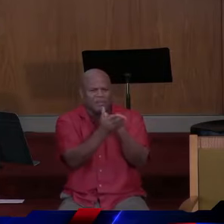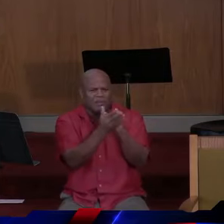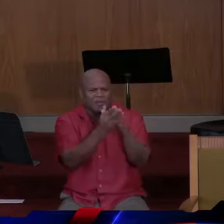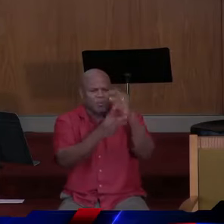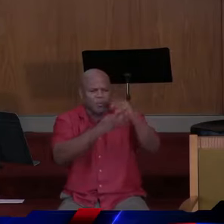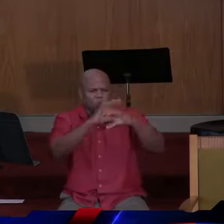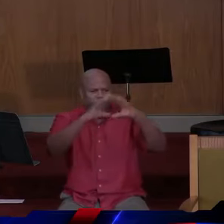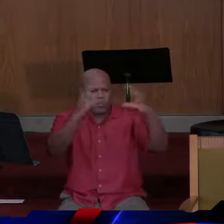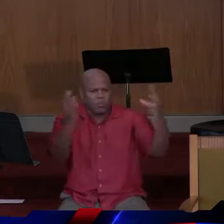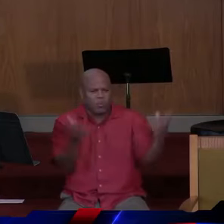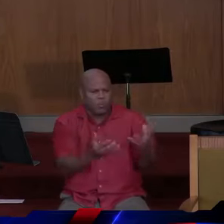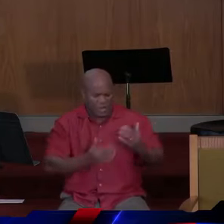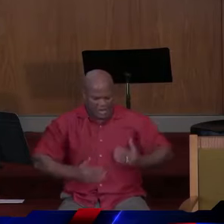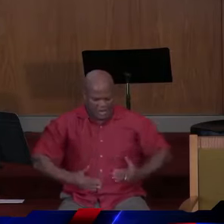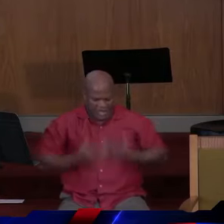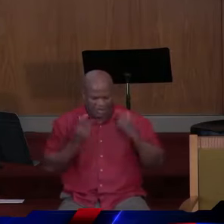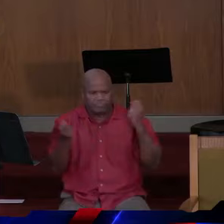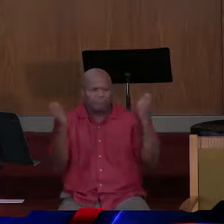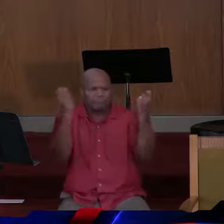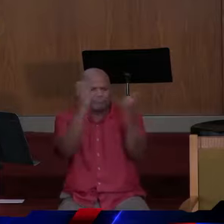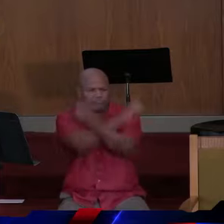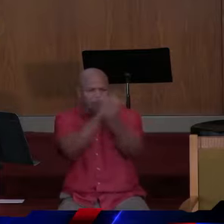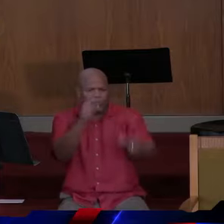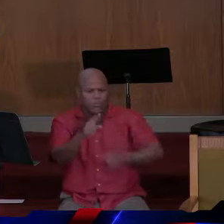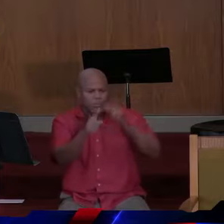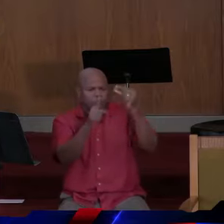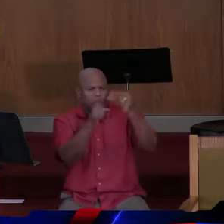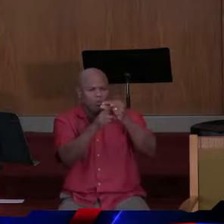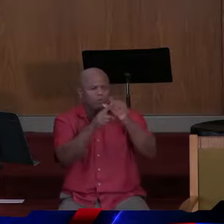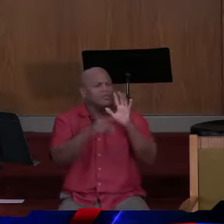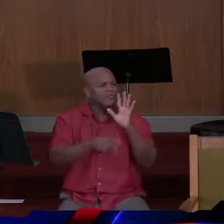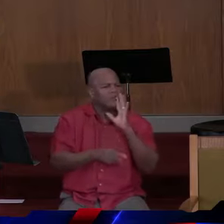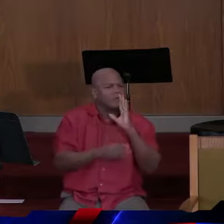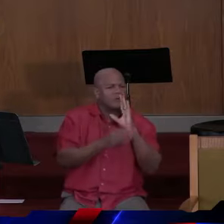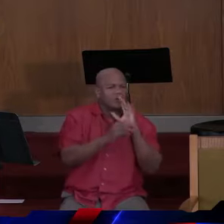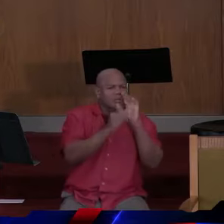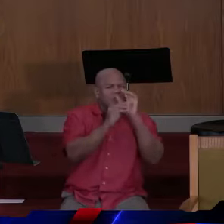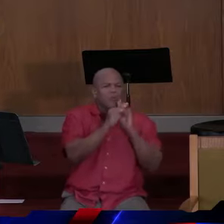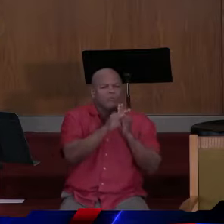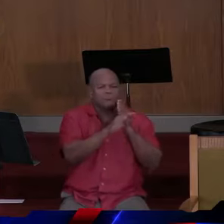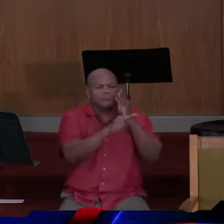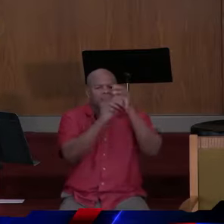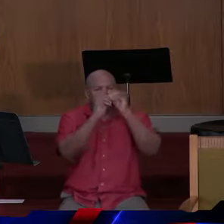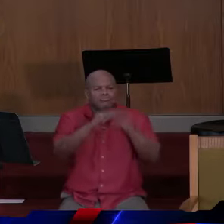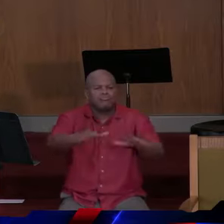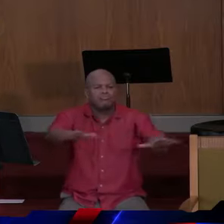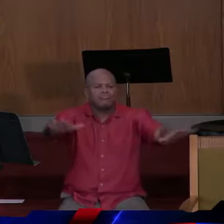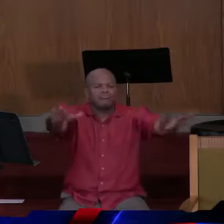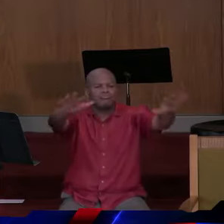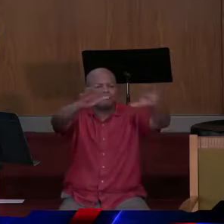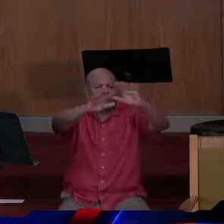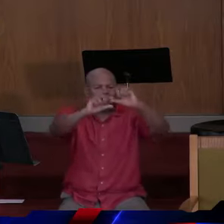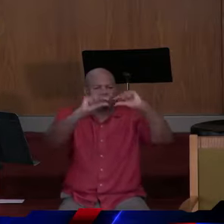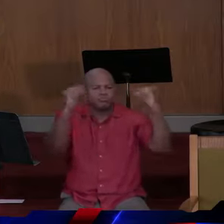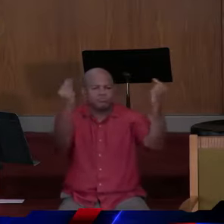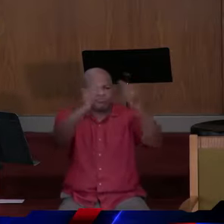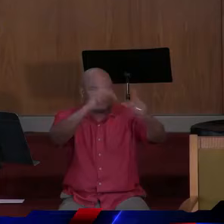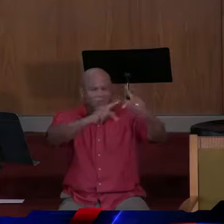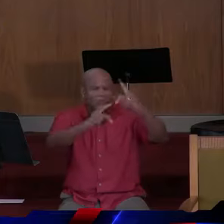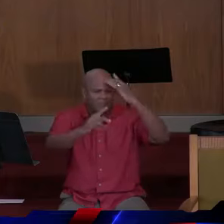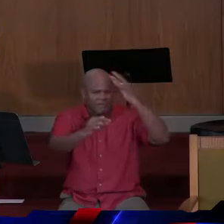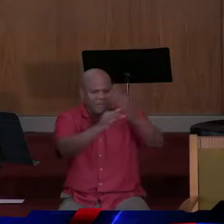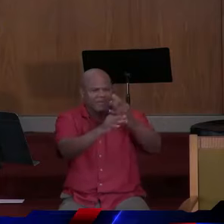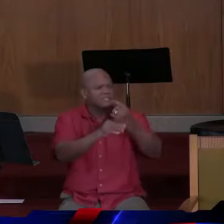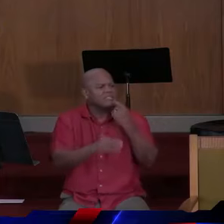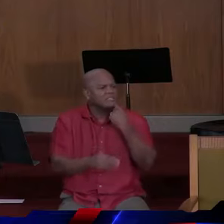world or life transforming word spoken over an assembled people of faith. Somebody say